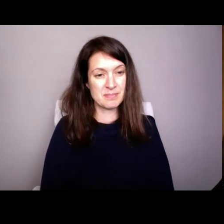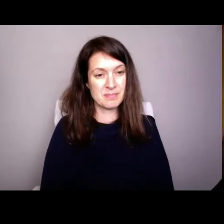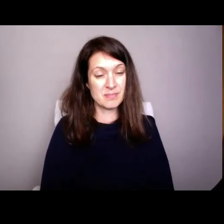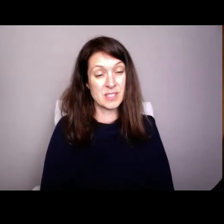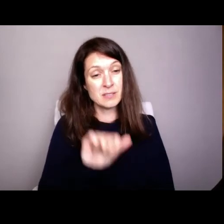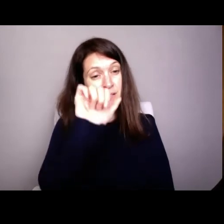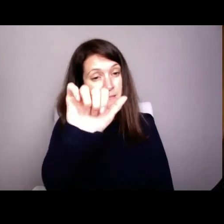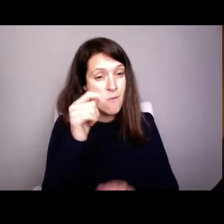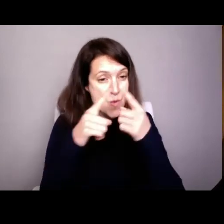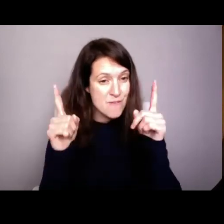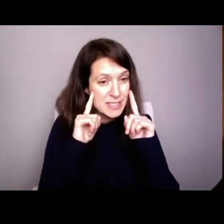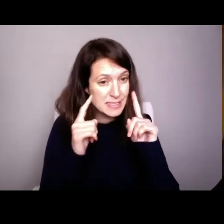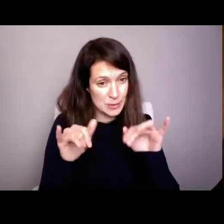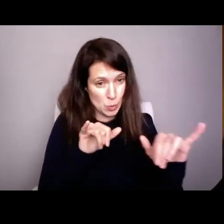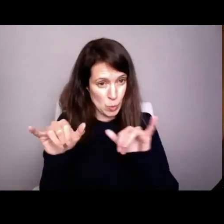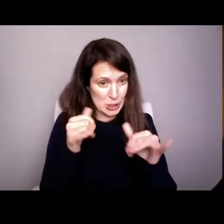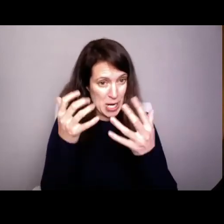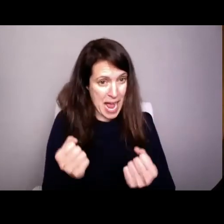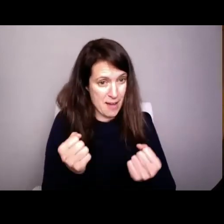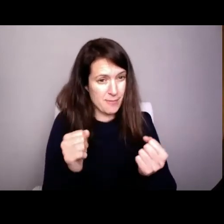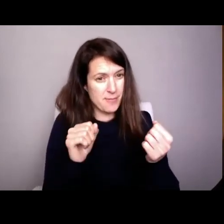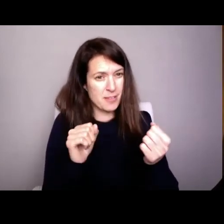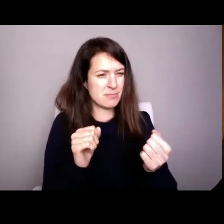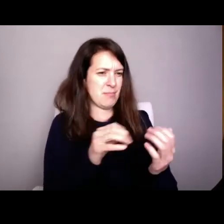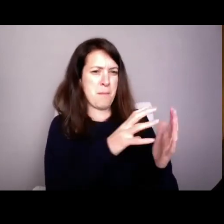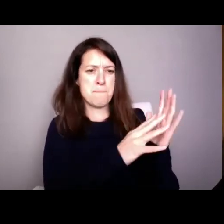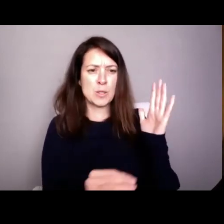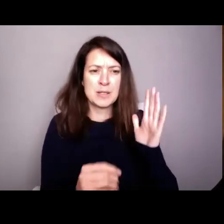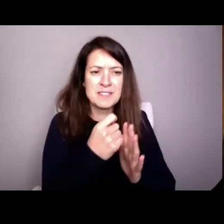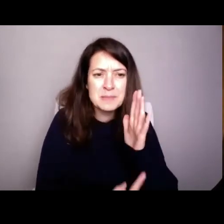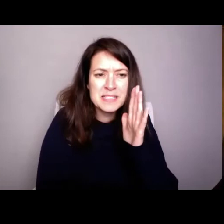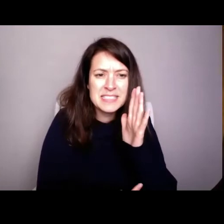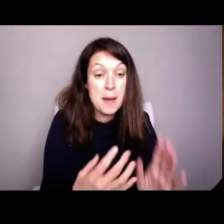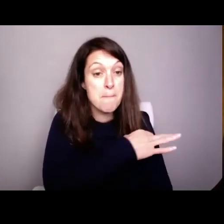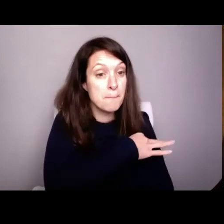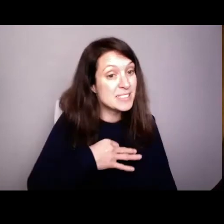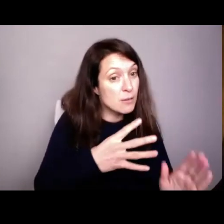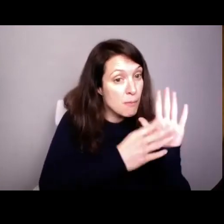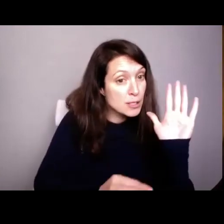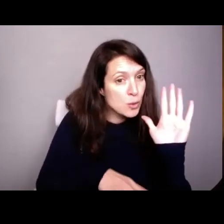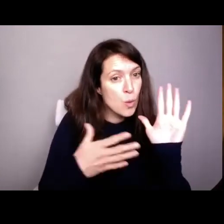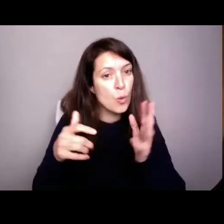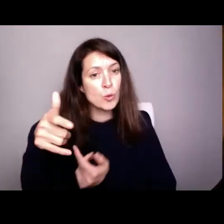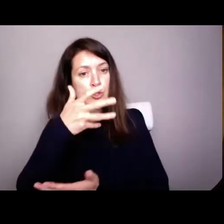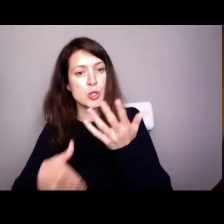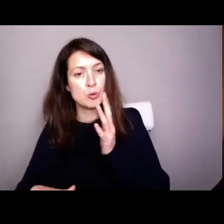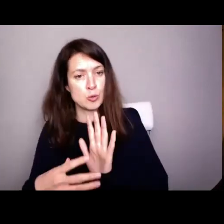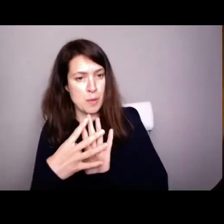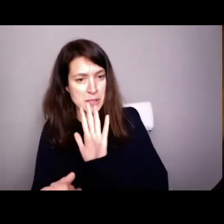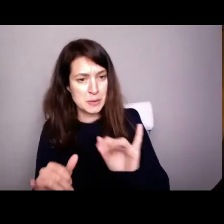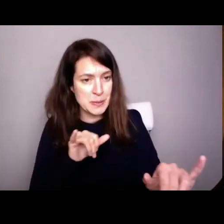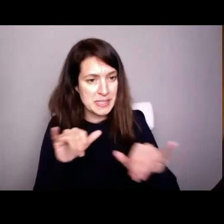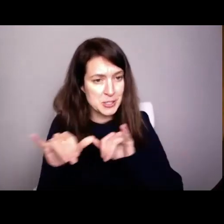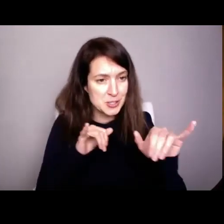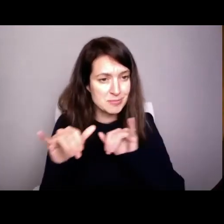or social model of disability. The medical model is often based on proving via medical evidence,